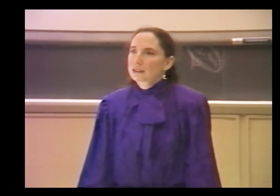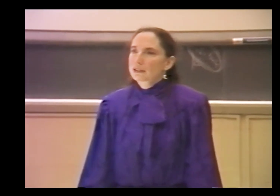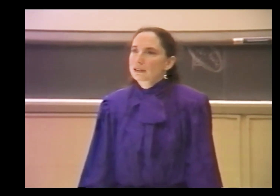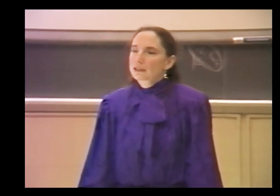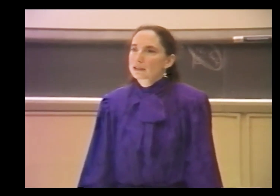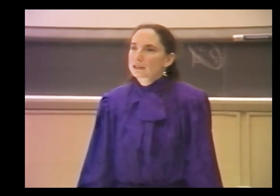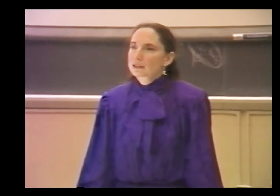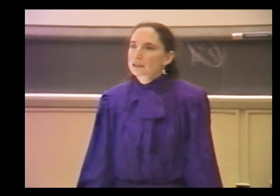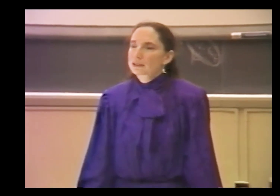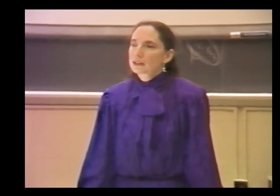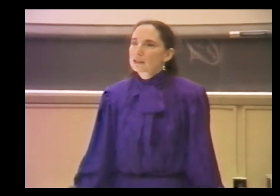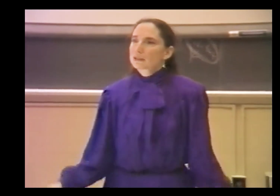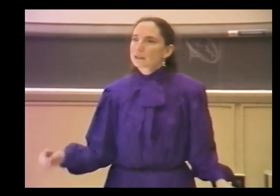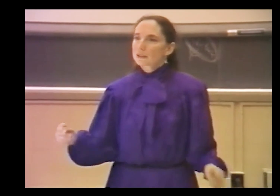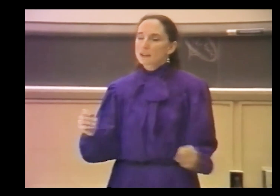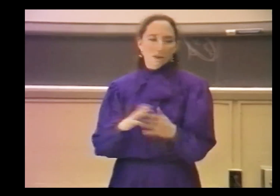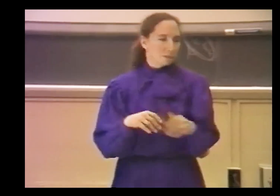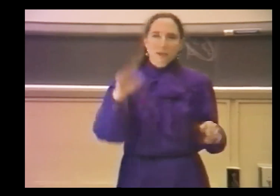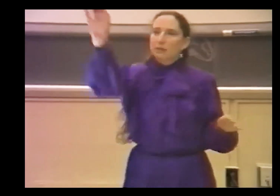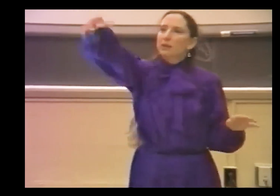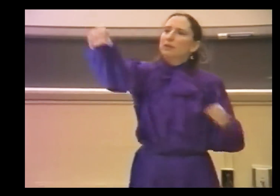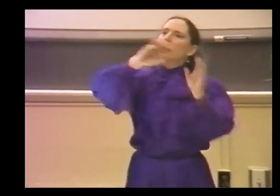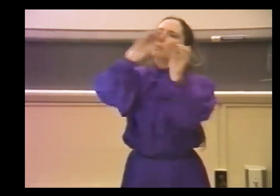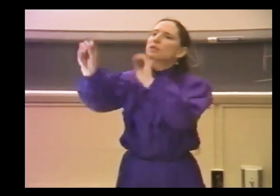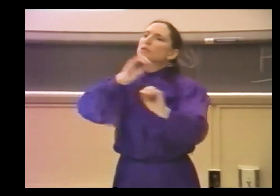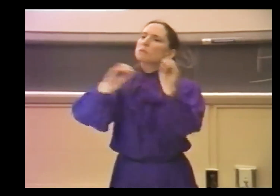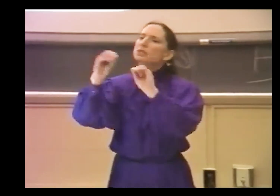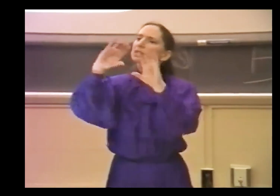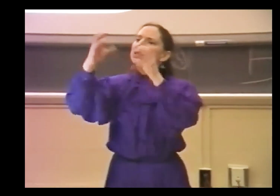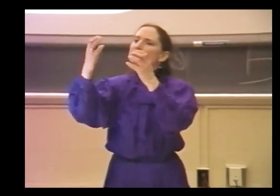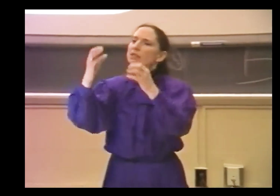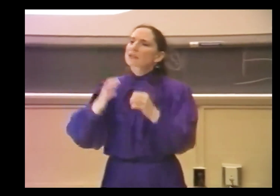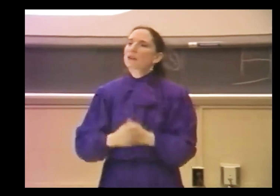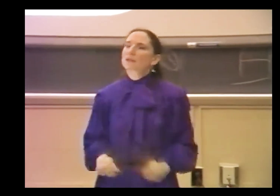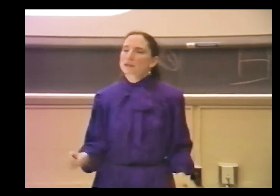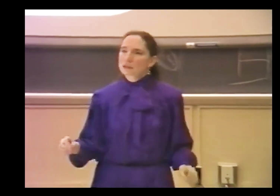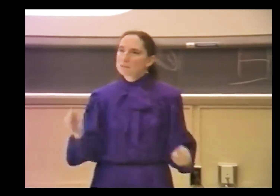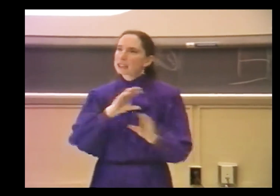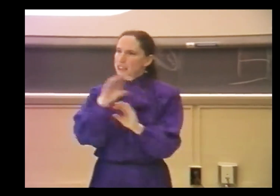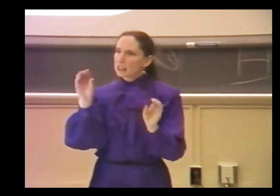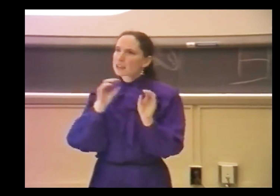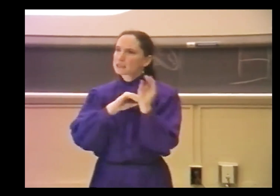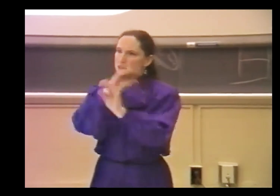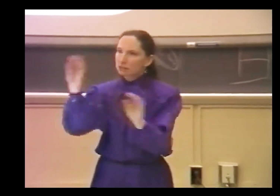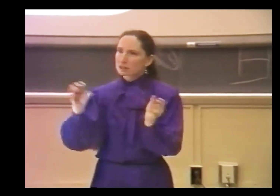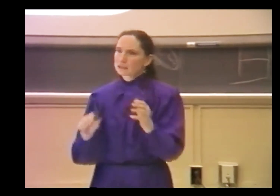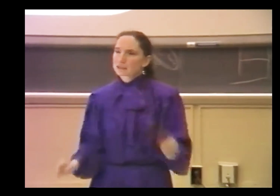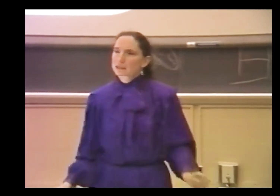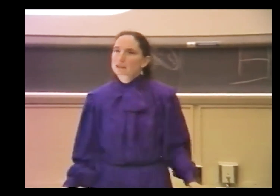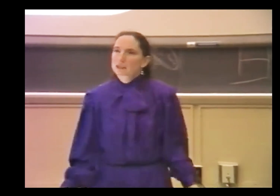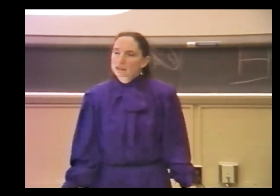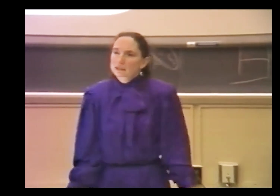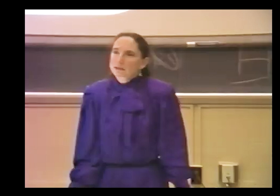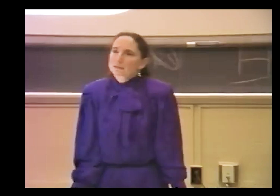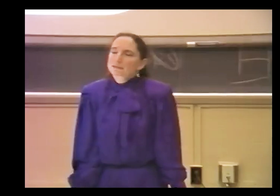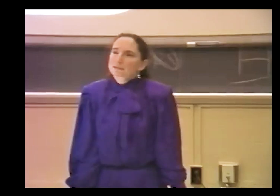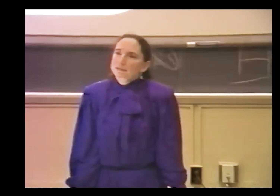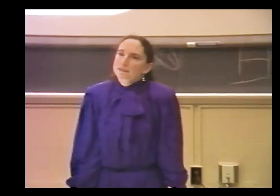about putting into classroom instruction, Wait a dealing minute, with two different what? kinds of students. Oh, mixed class? Teaching class, in the classroom with two